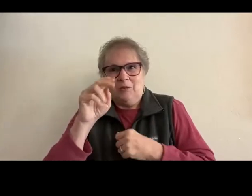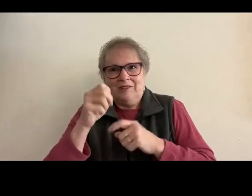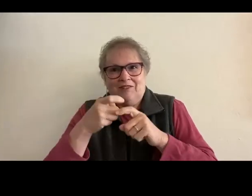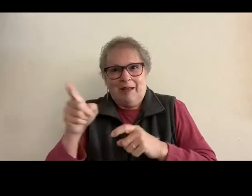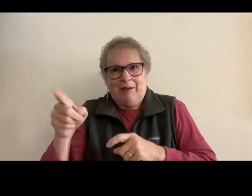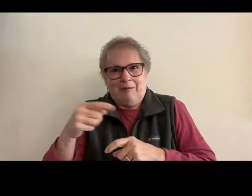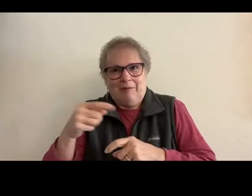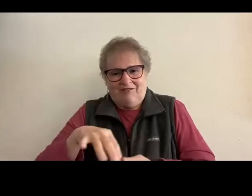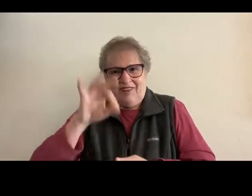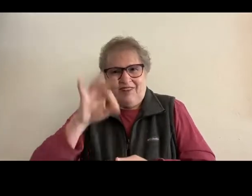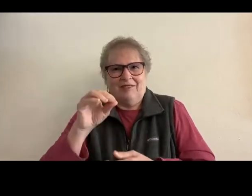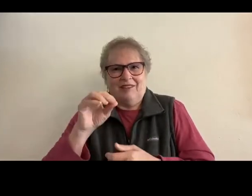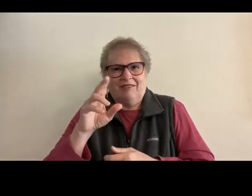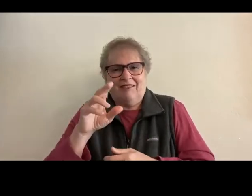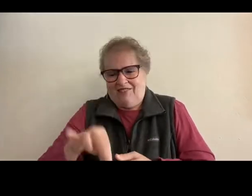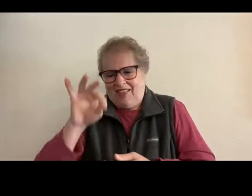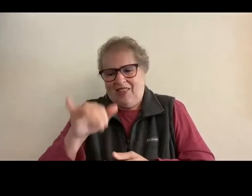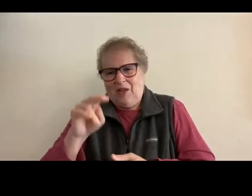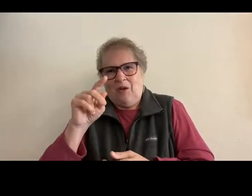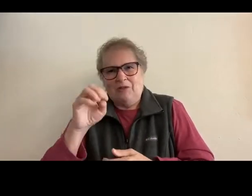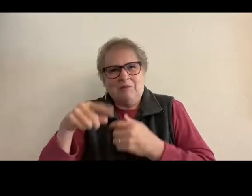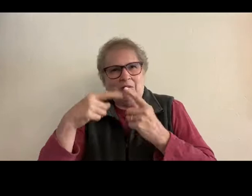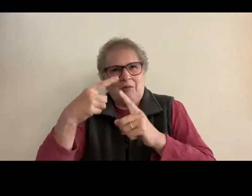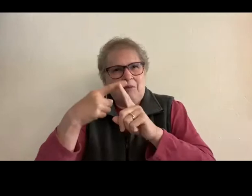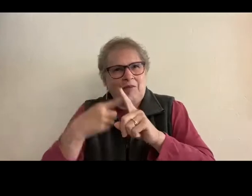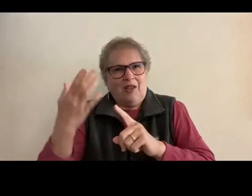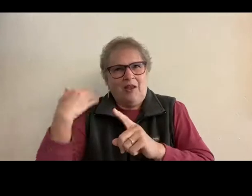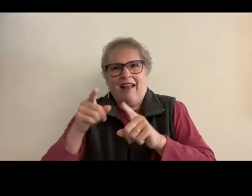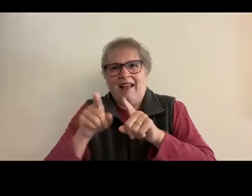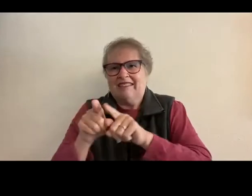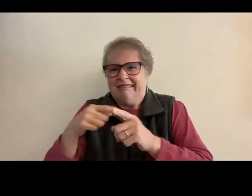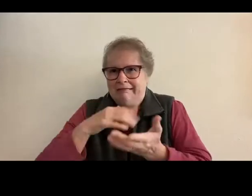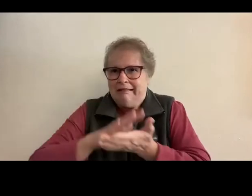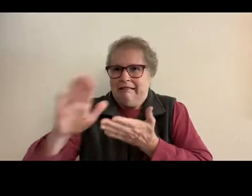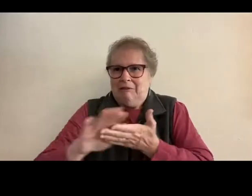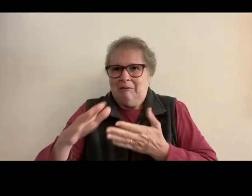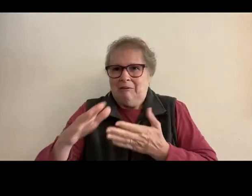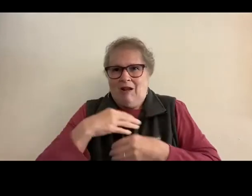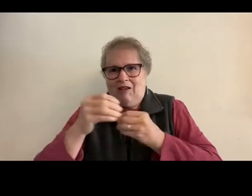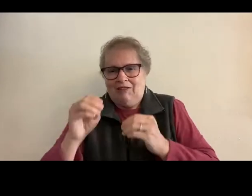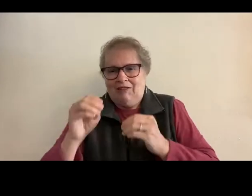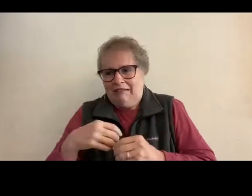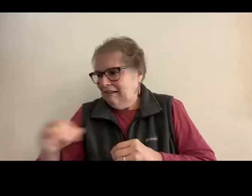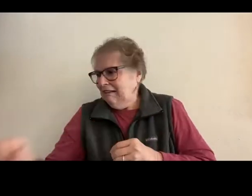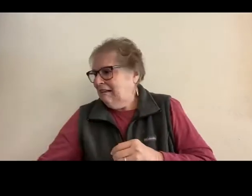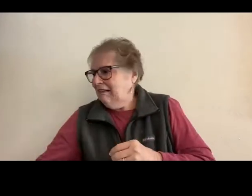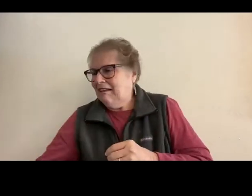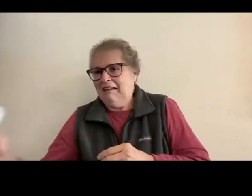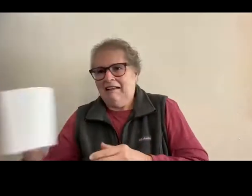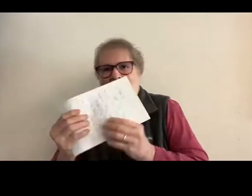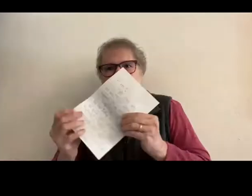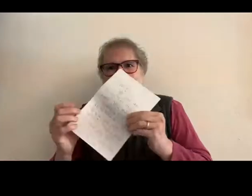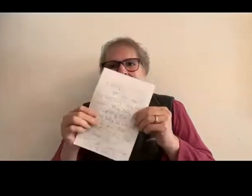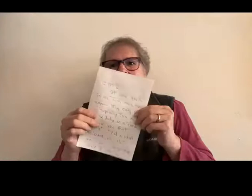And I have a note from him that I found. And I found that note about a month ago when I was cleaning things out in my